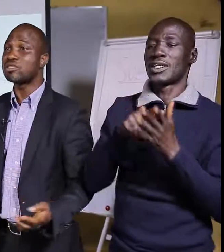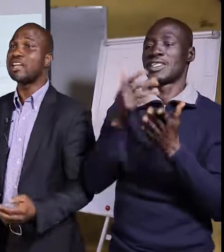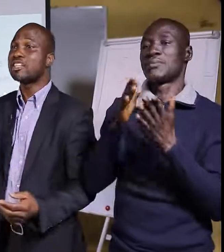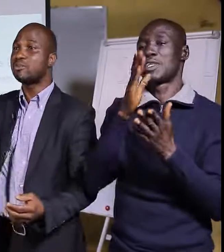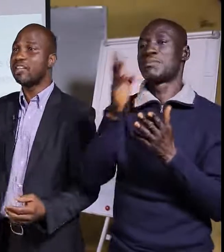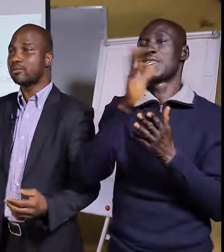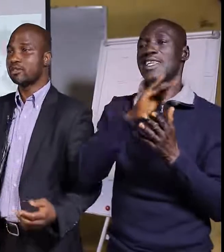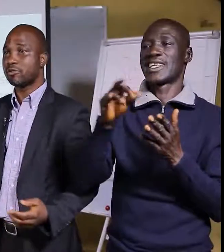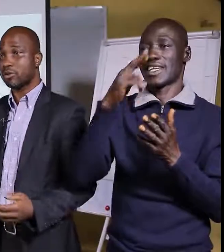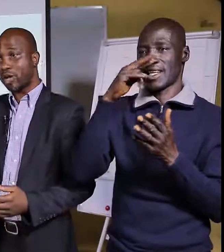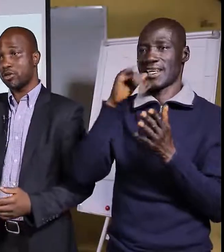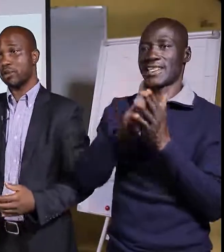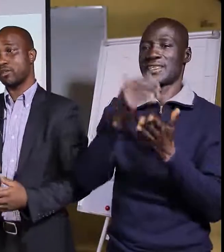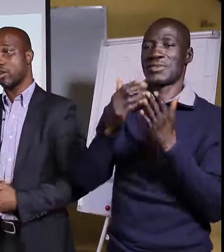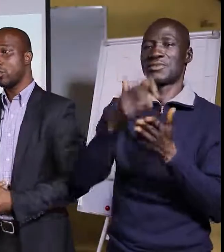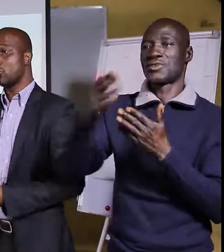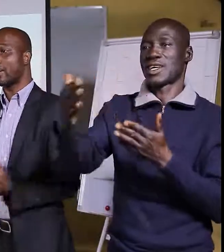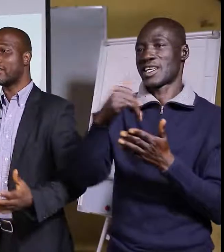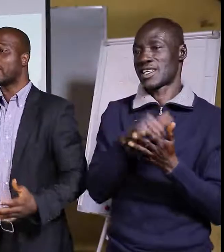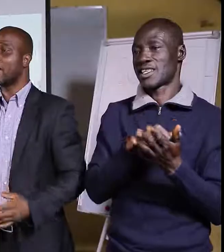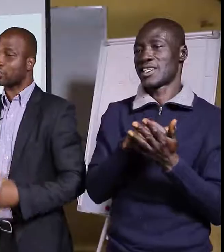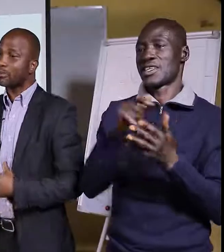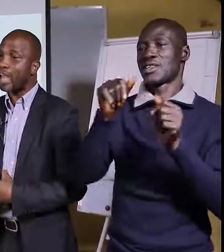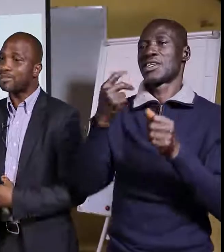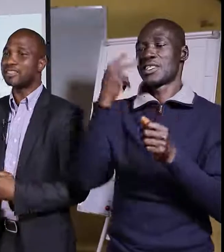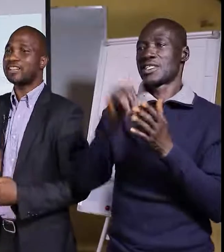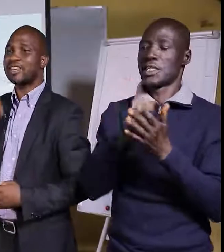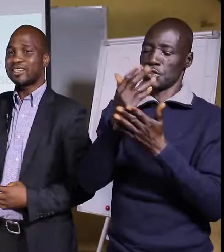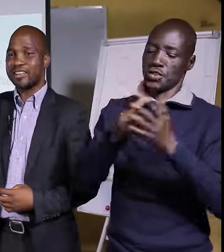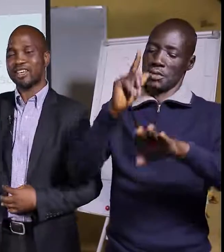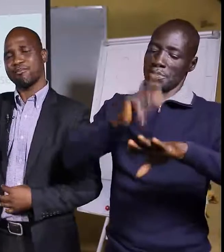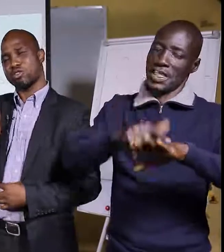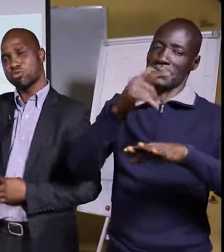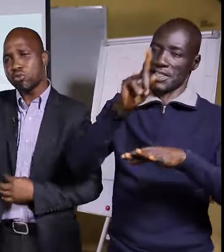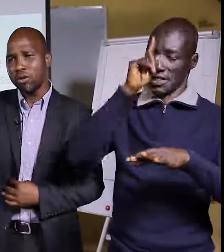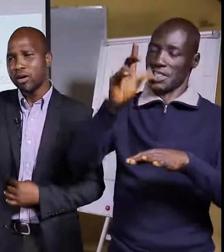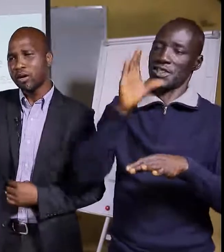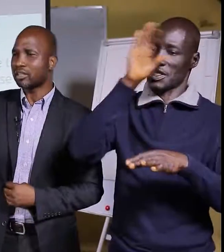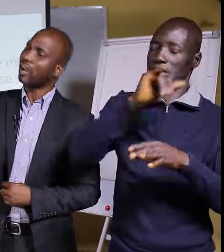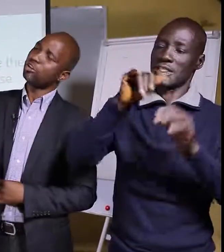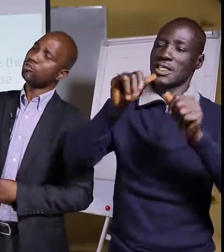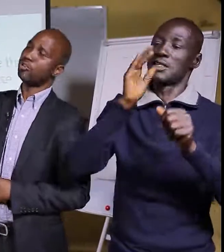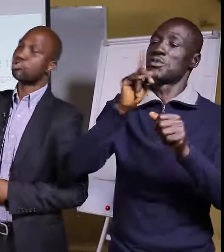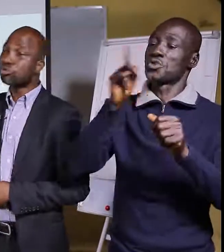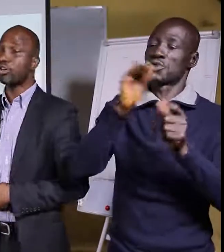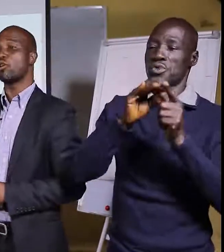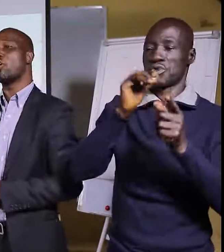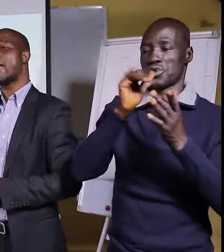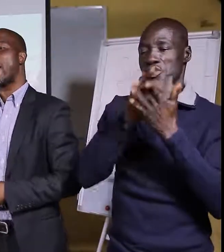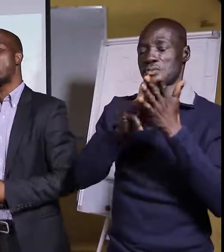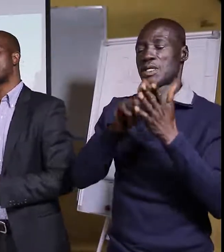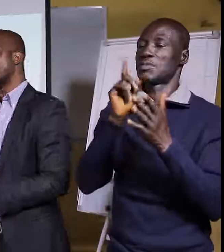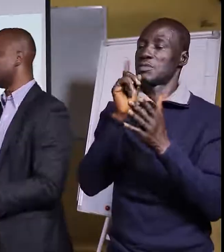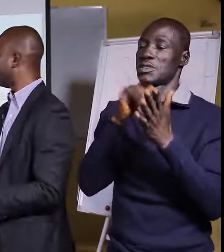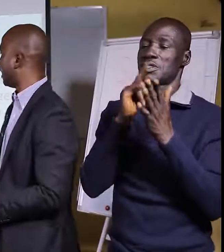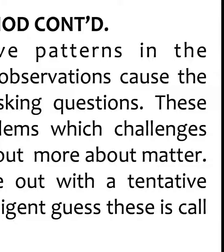your house that displays the biscuit from where you kept it. So you can see that sometimes the intelligent guess can be true. It cannot be true in